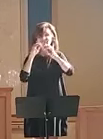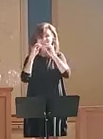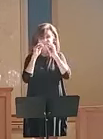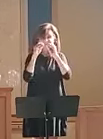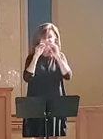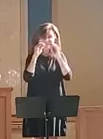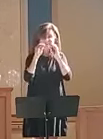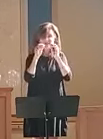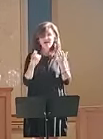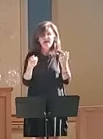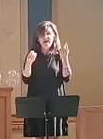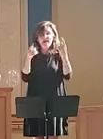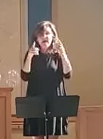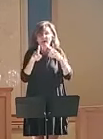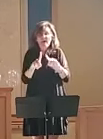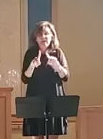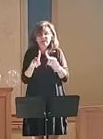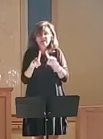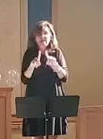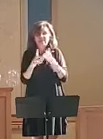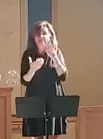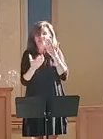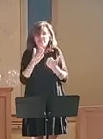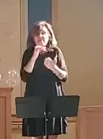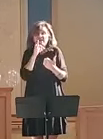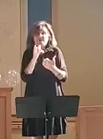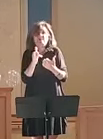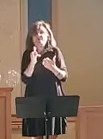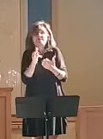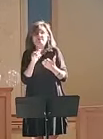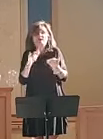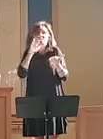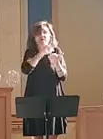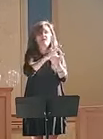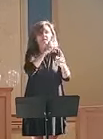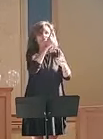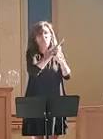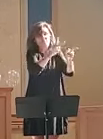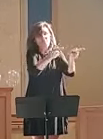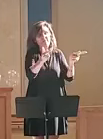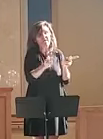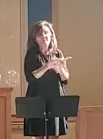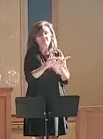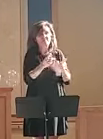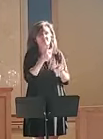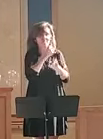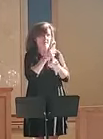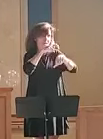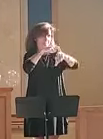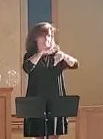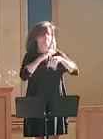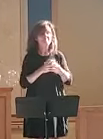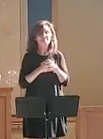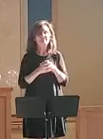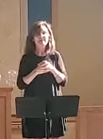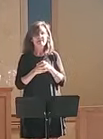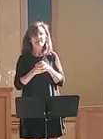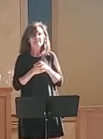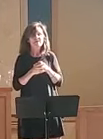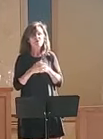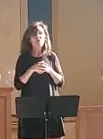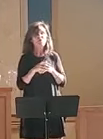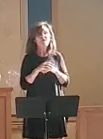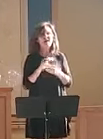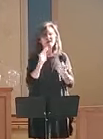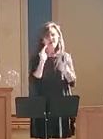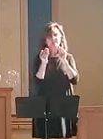the subsequent reality would be that they may not land at the destination on the ticket. In the spiritual life,